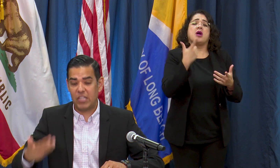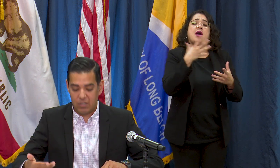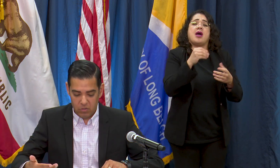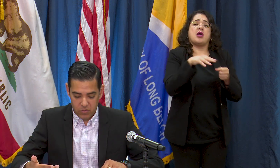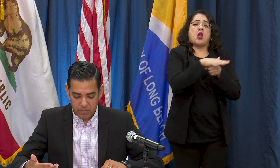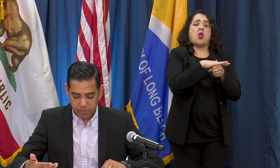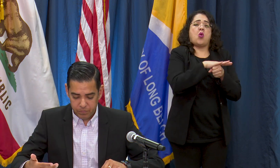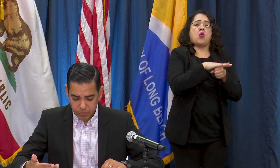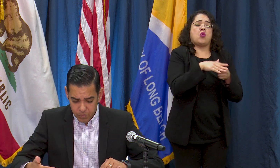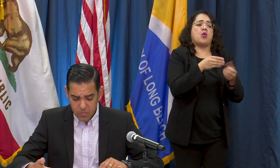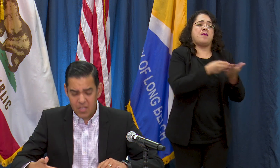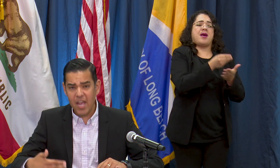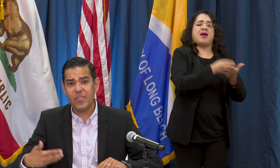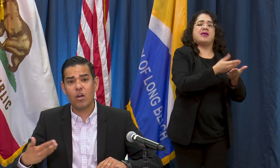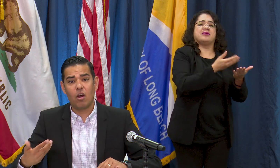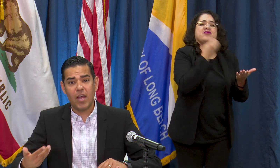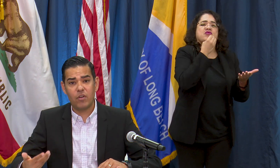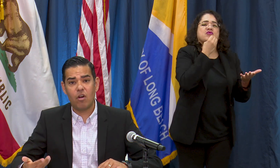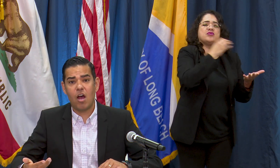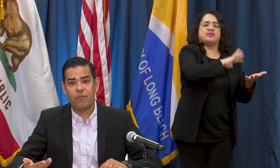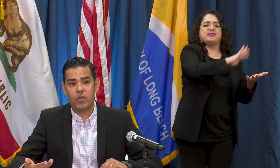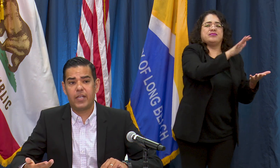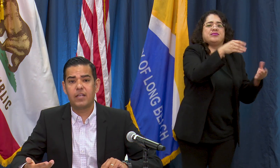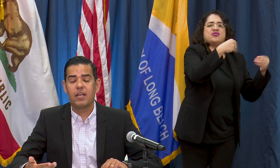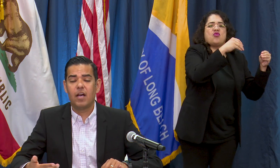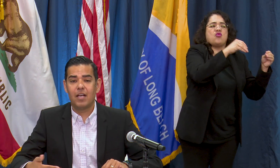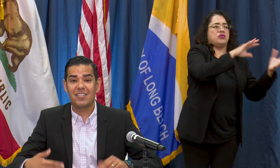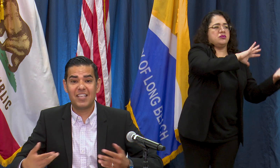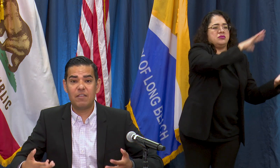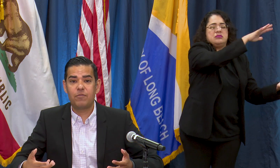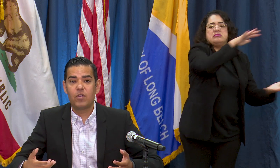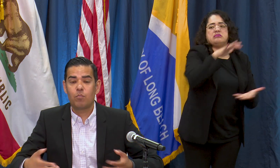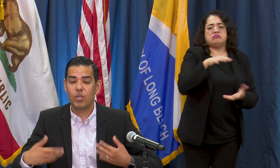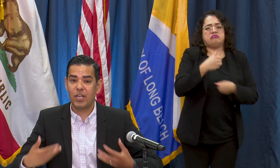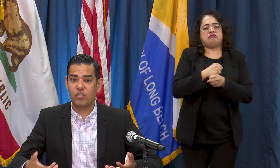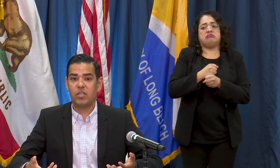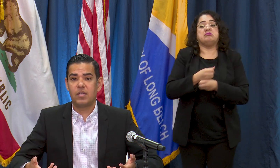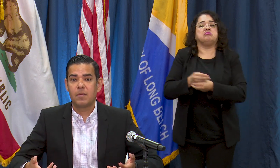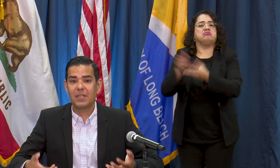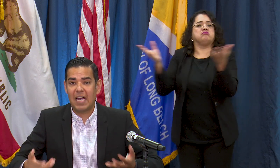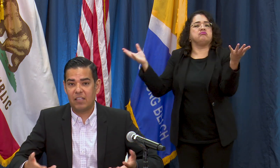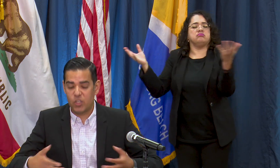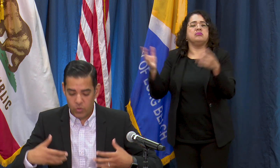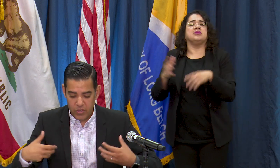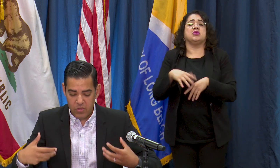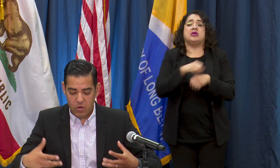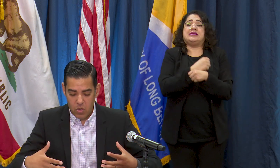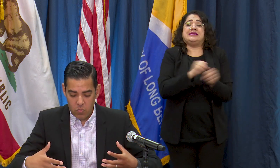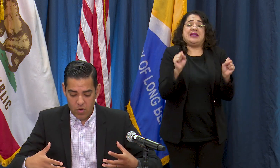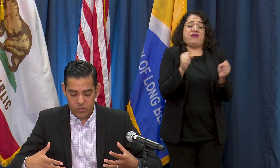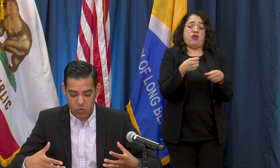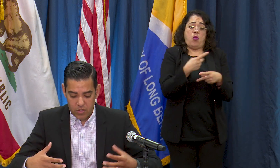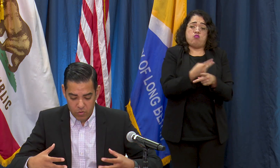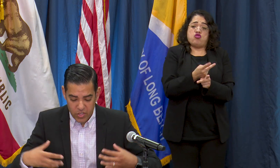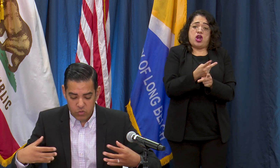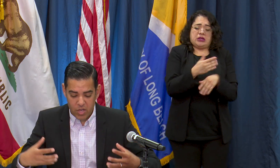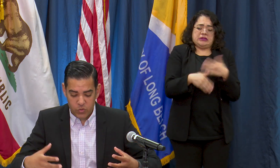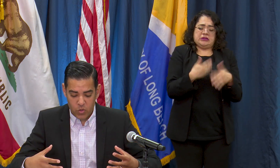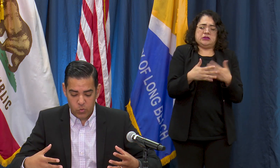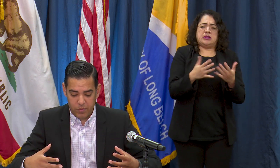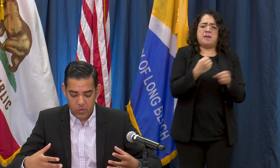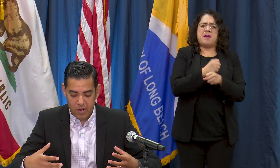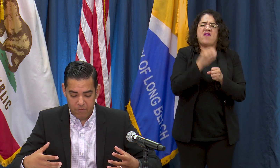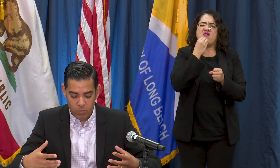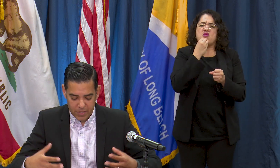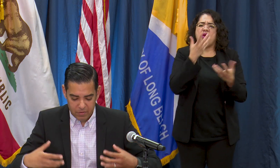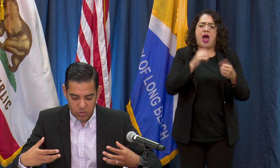nutritional standards and that are offering safe production guidelines within their own restaurant. So these